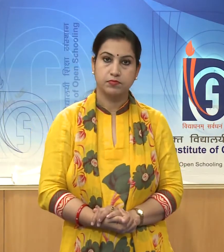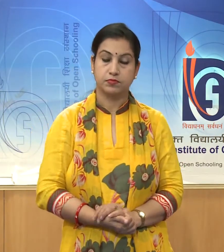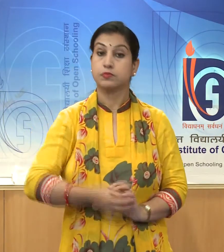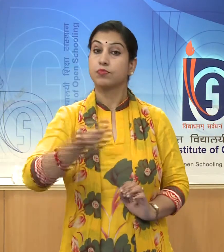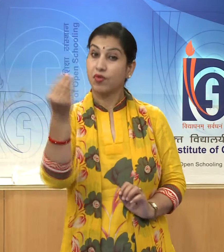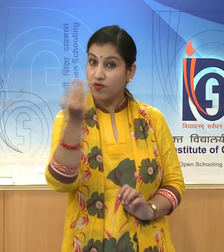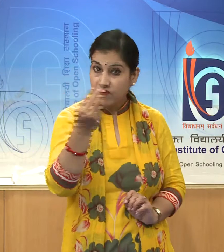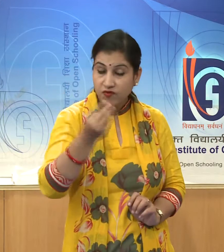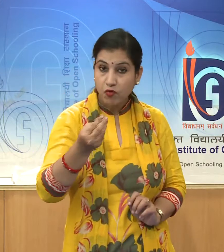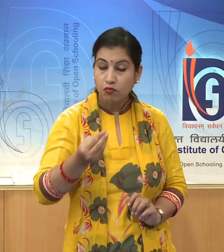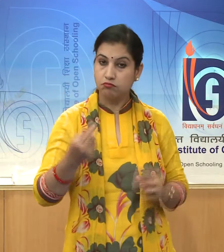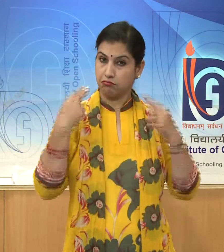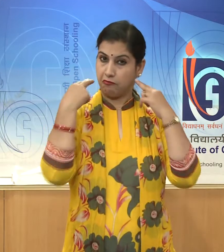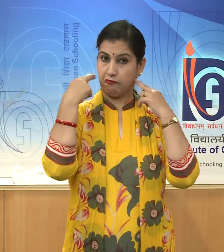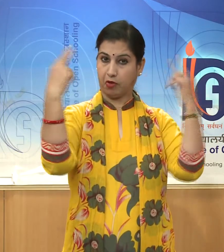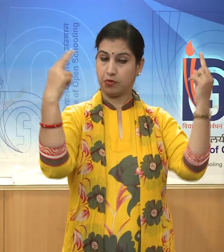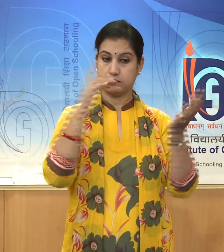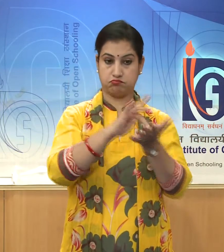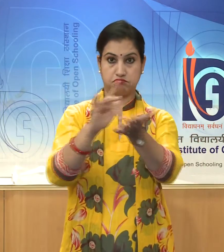Some of the pioneering